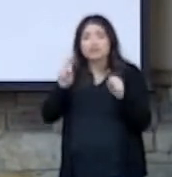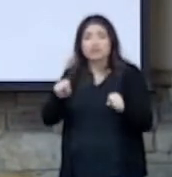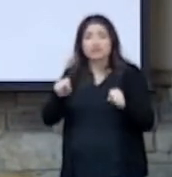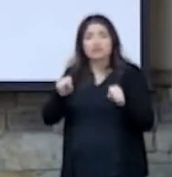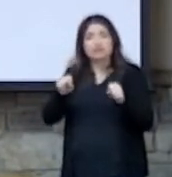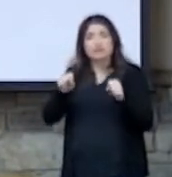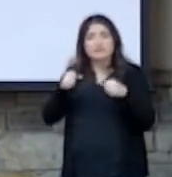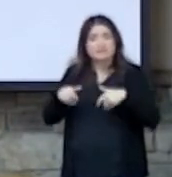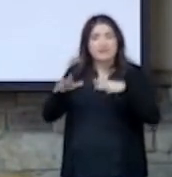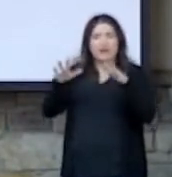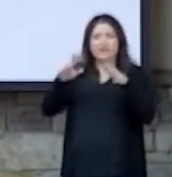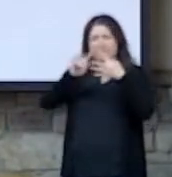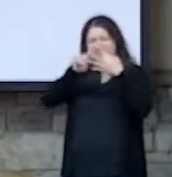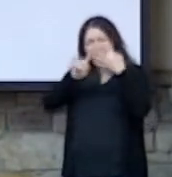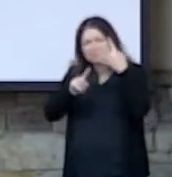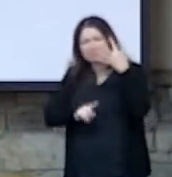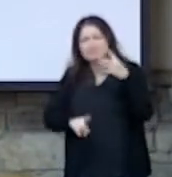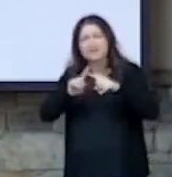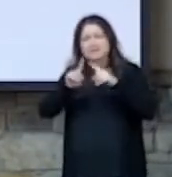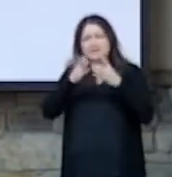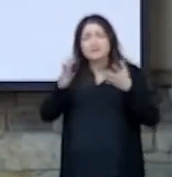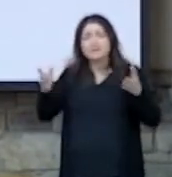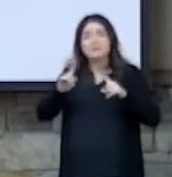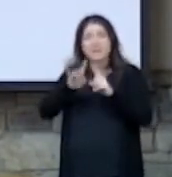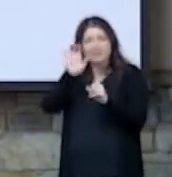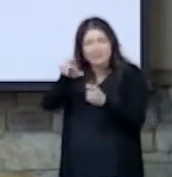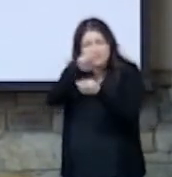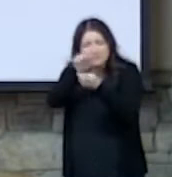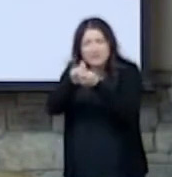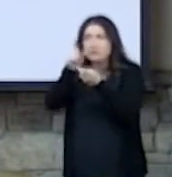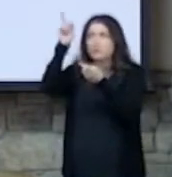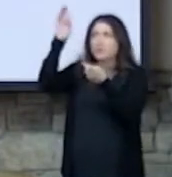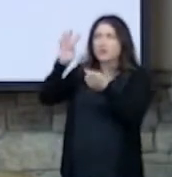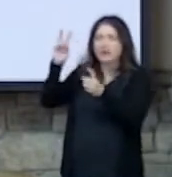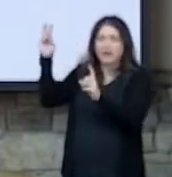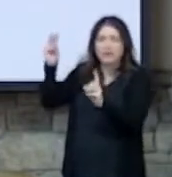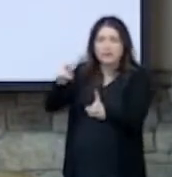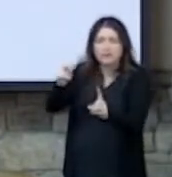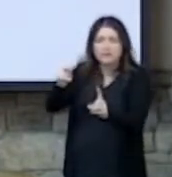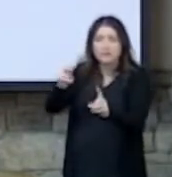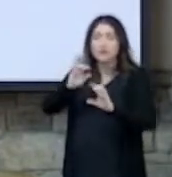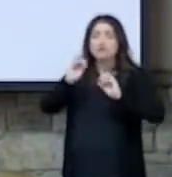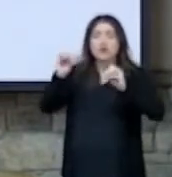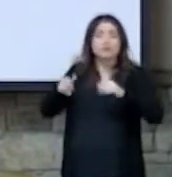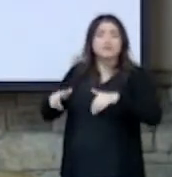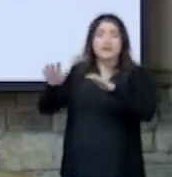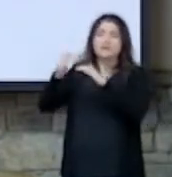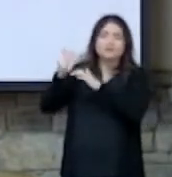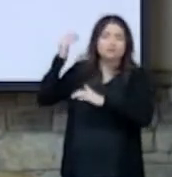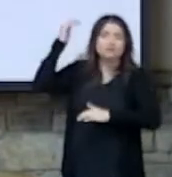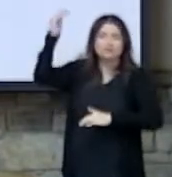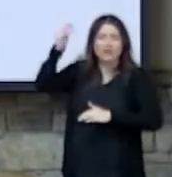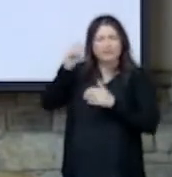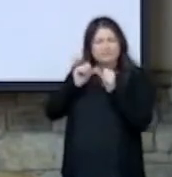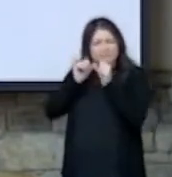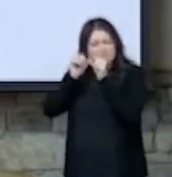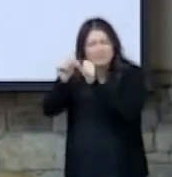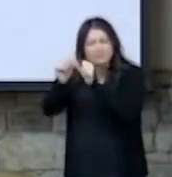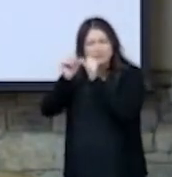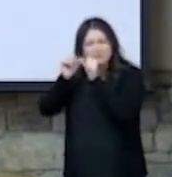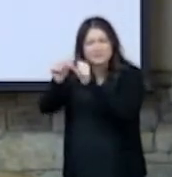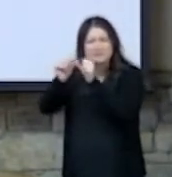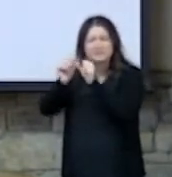that's exactly what God is looking for out of us in our lives today. No sacrifice too great. Be persistent in